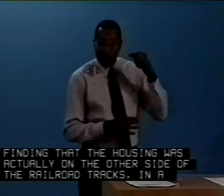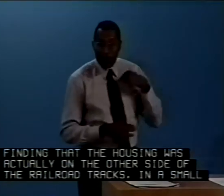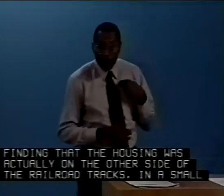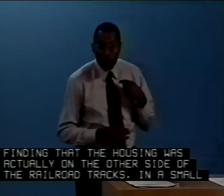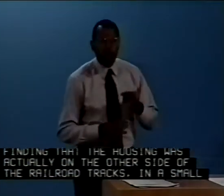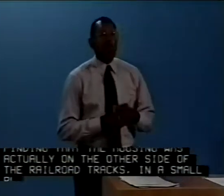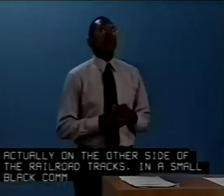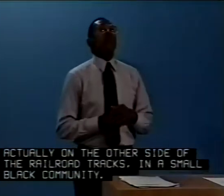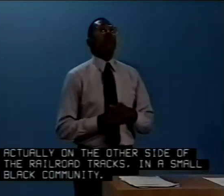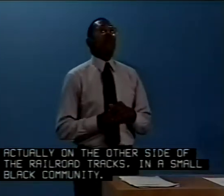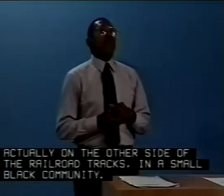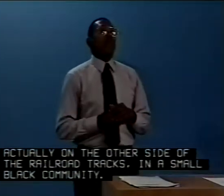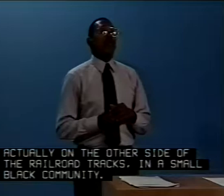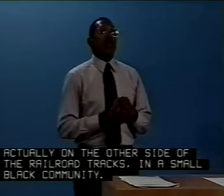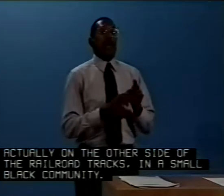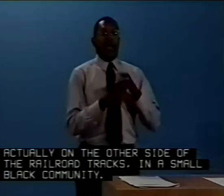That was a new experience for me.